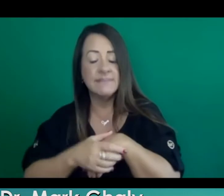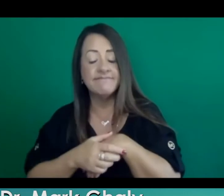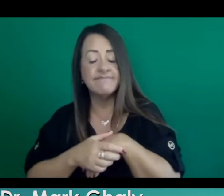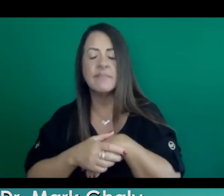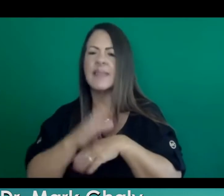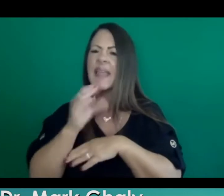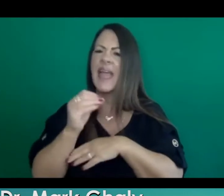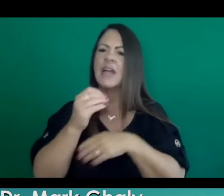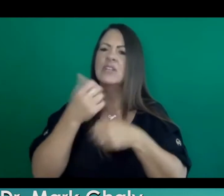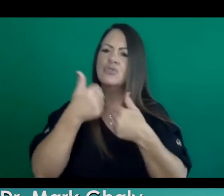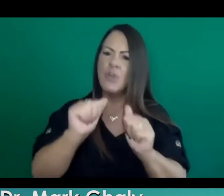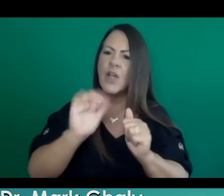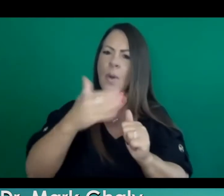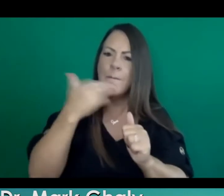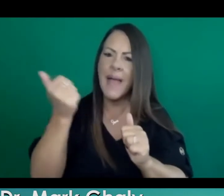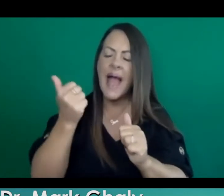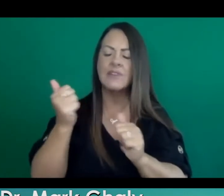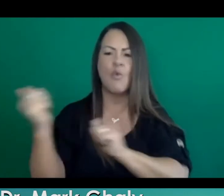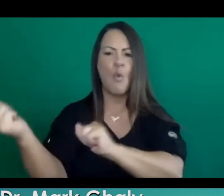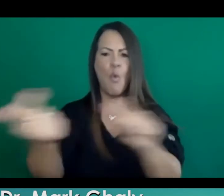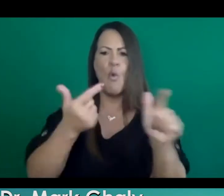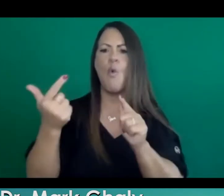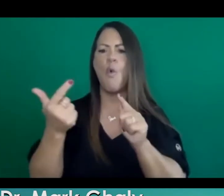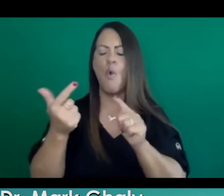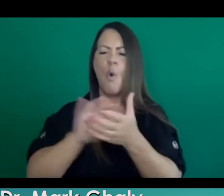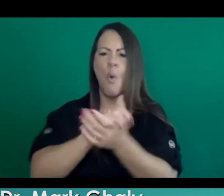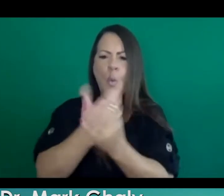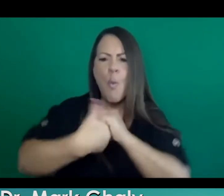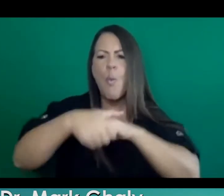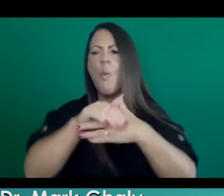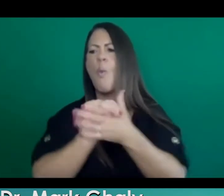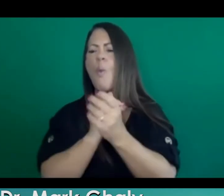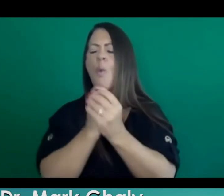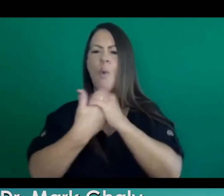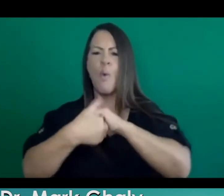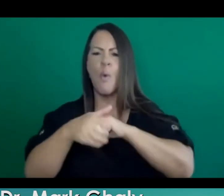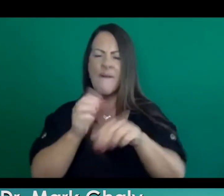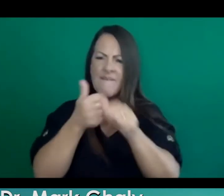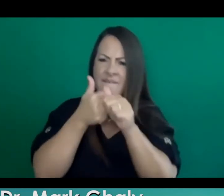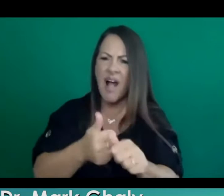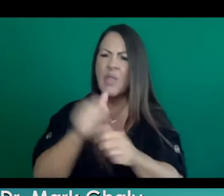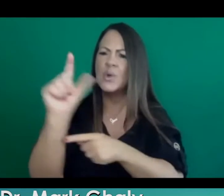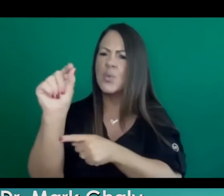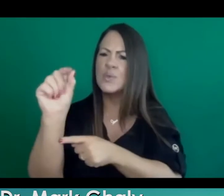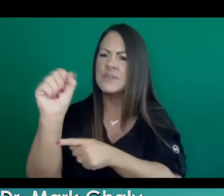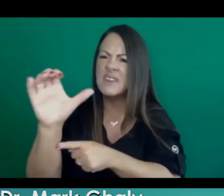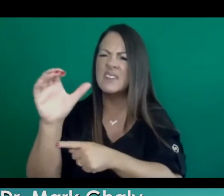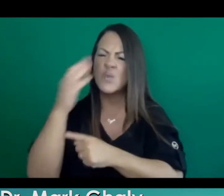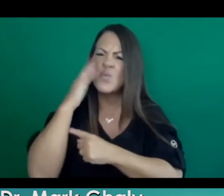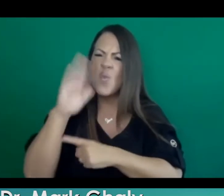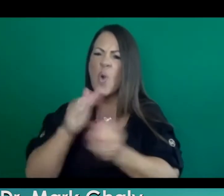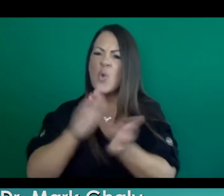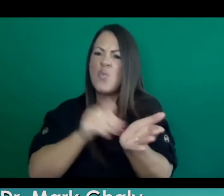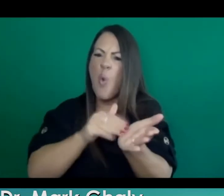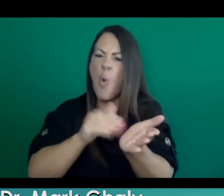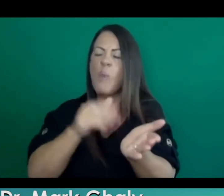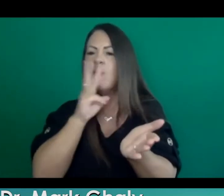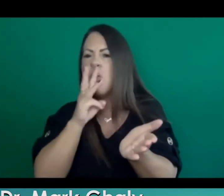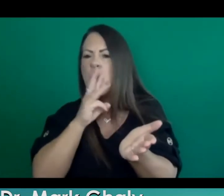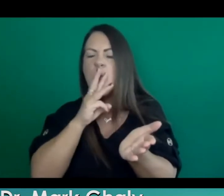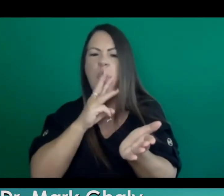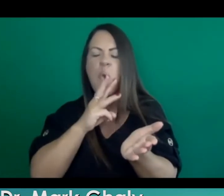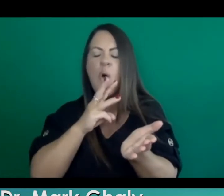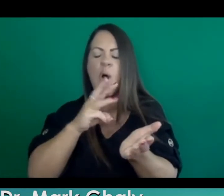great hand hygiene, washing your hands often for the specified amount of time with soap and water, making sure you